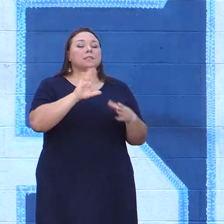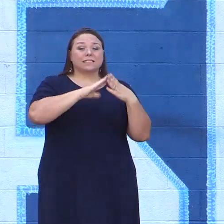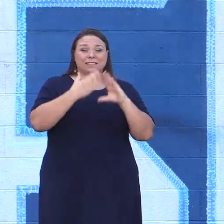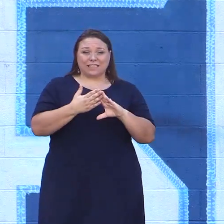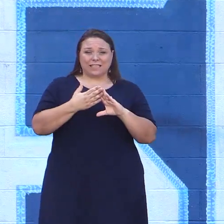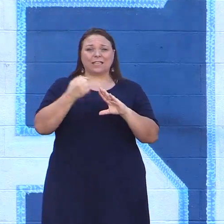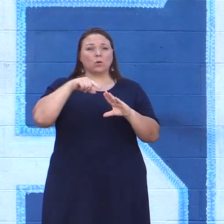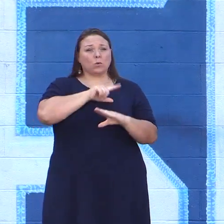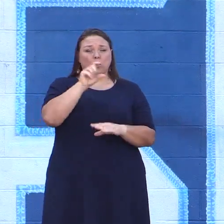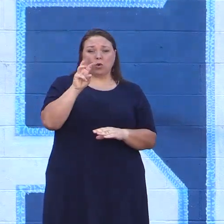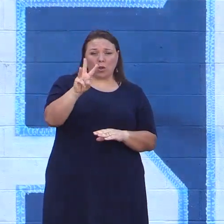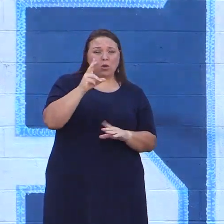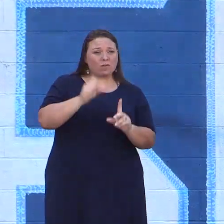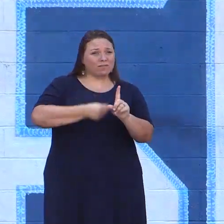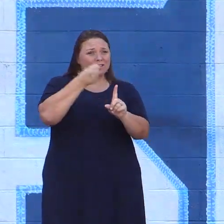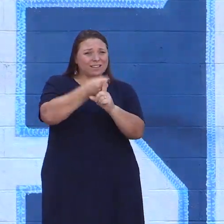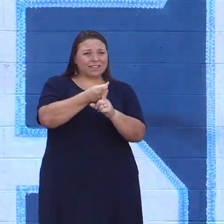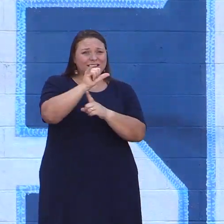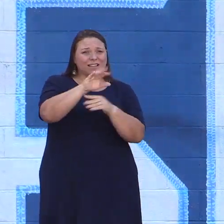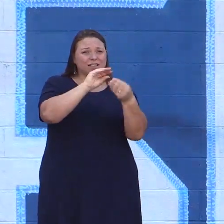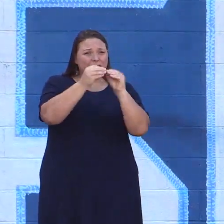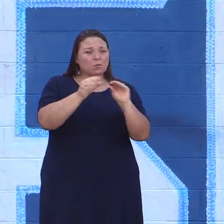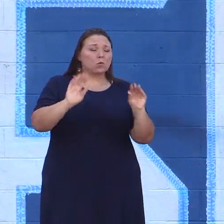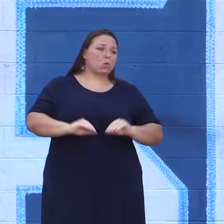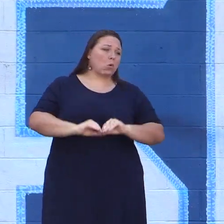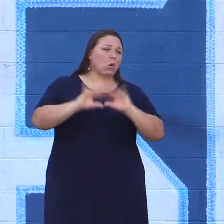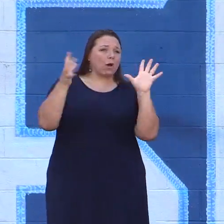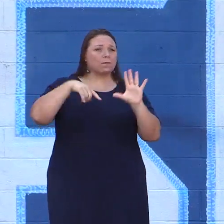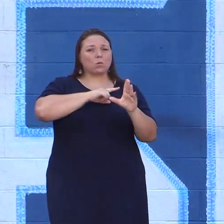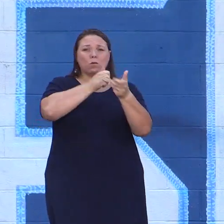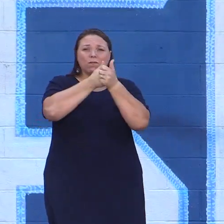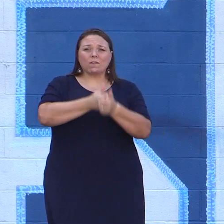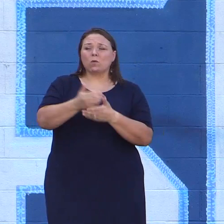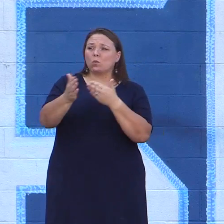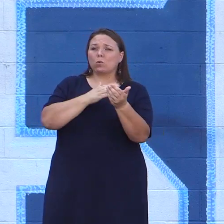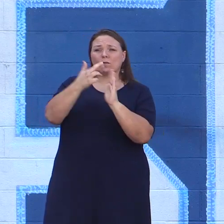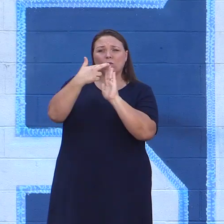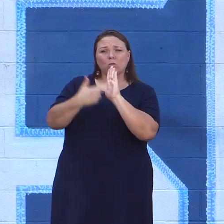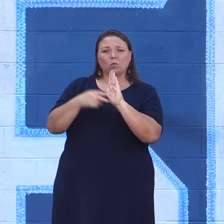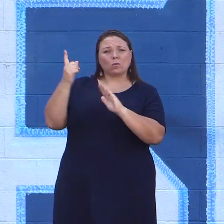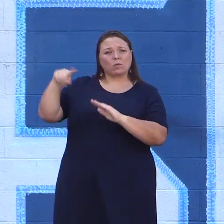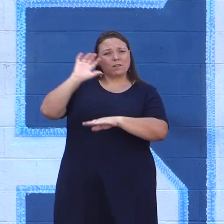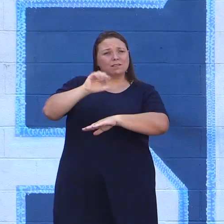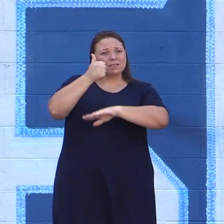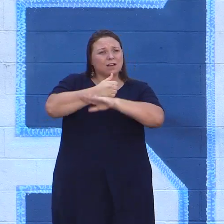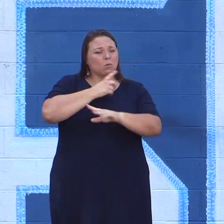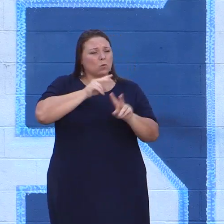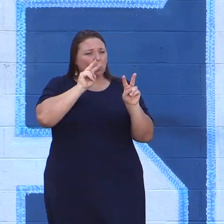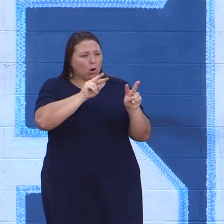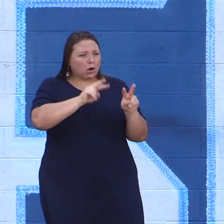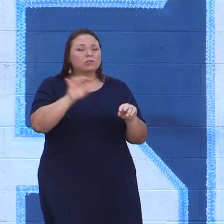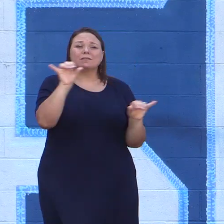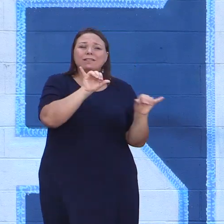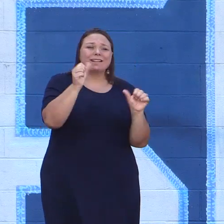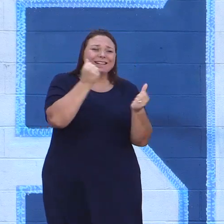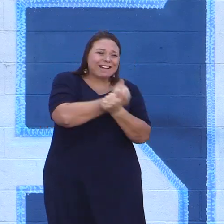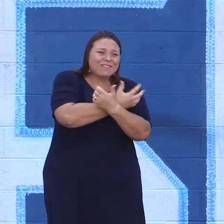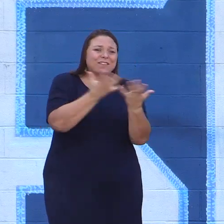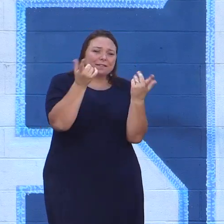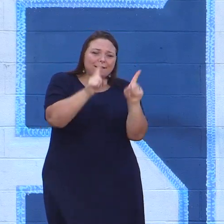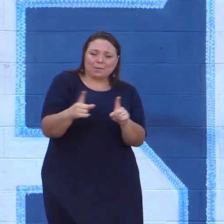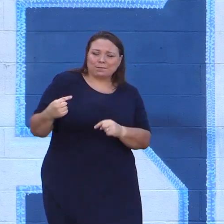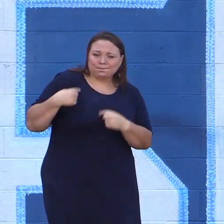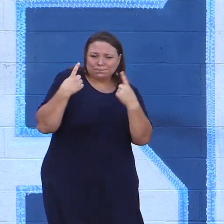we're getting lower. If we hit that threshold, then obviously, we'll follow whatever rules are set, and then we'll keep an eye on it. Just like every single